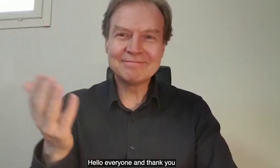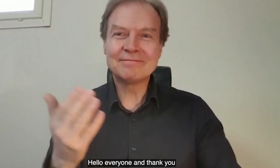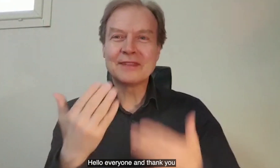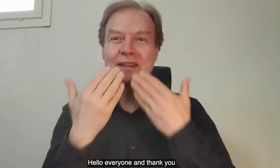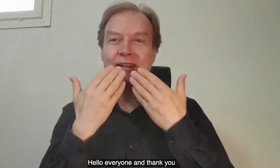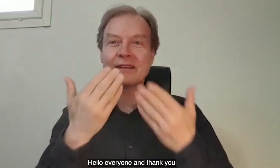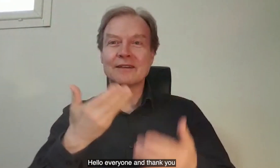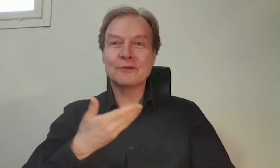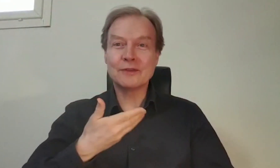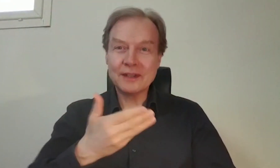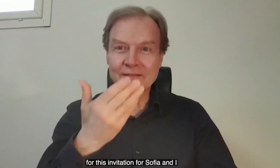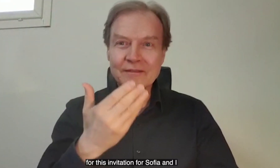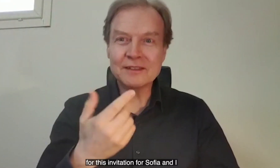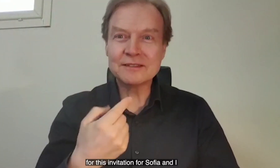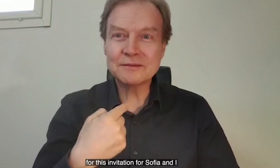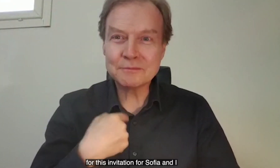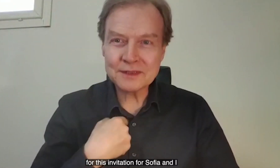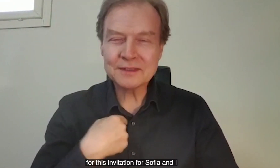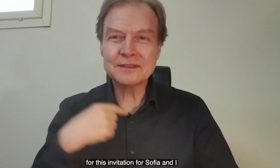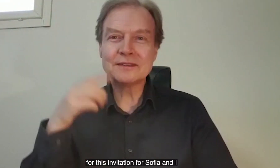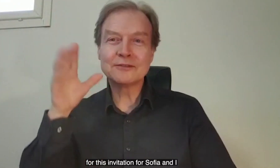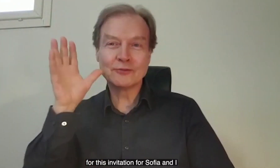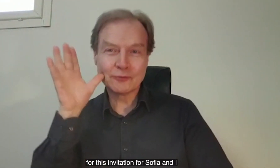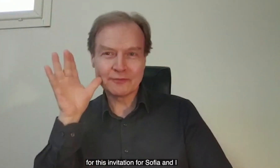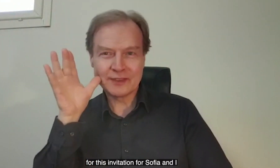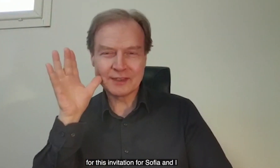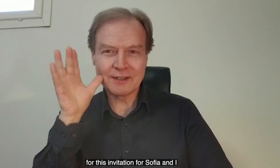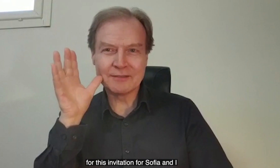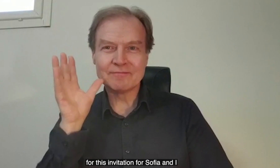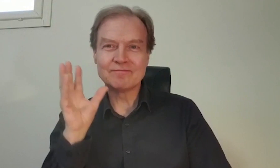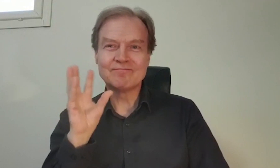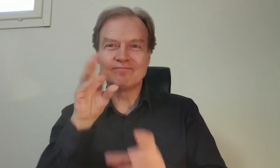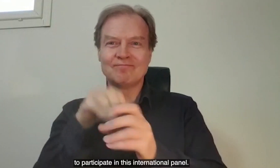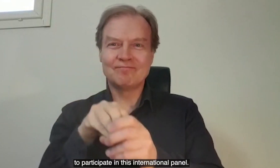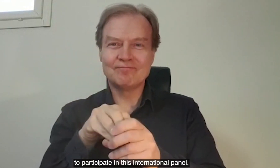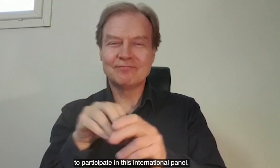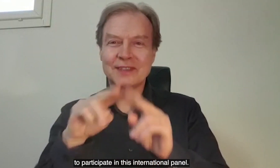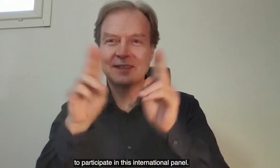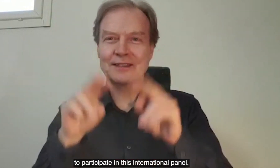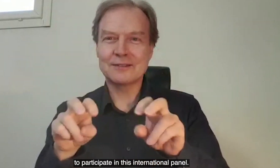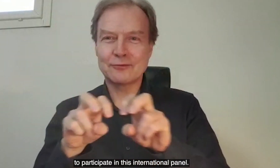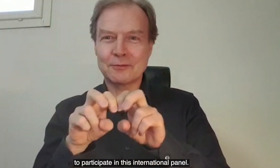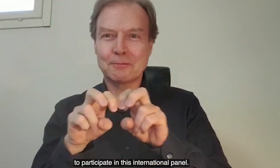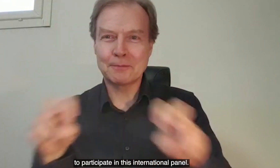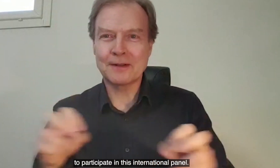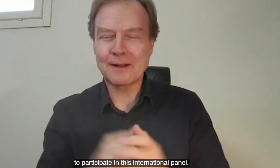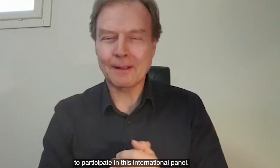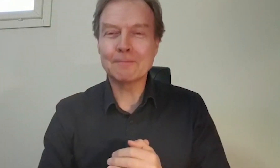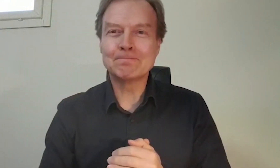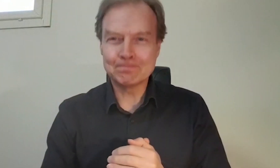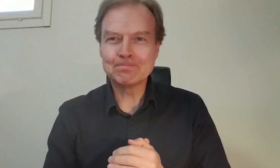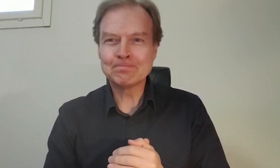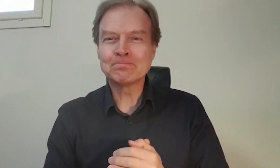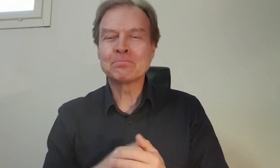Hello everyone, and thank you for this invitation for Sophia and I to participate in this international panel.